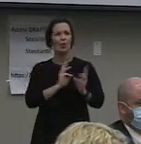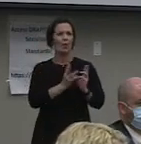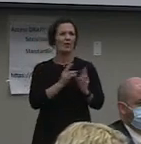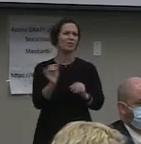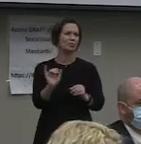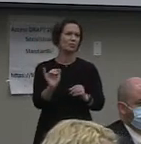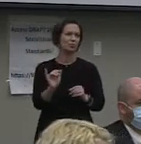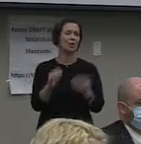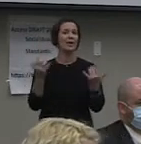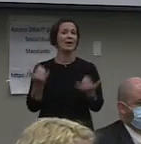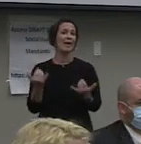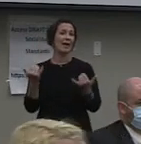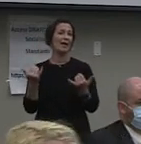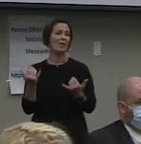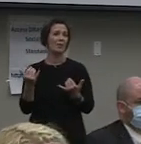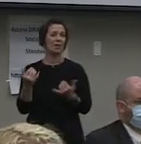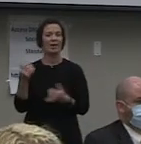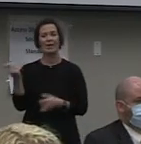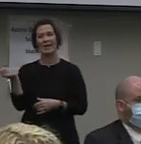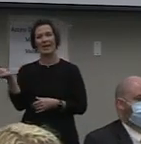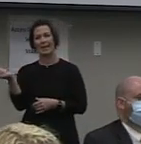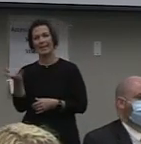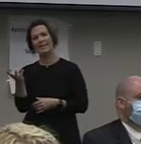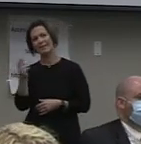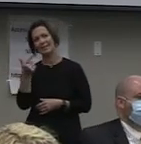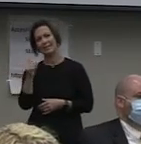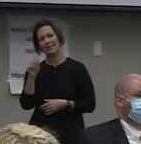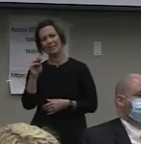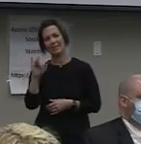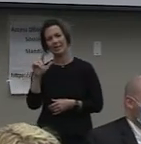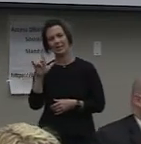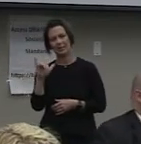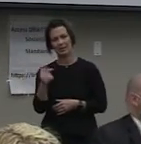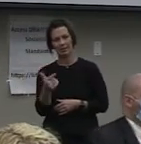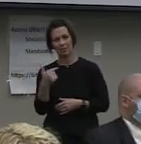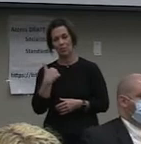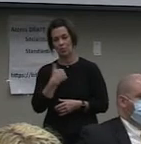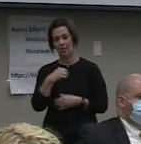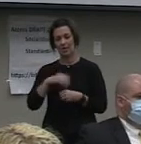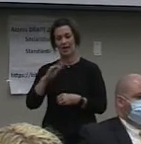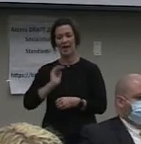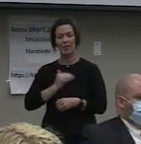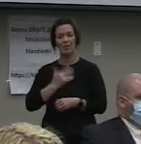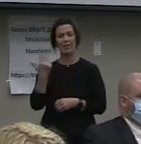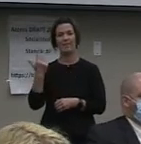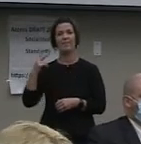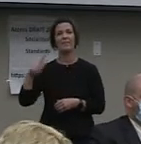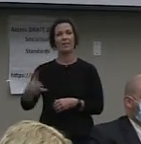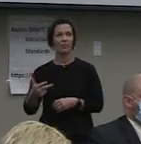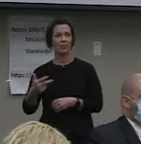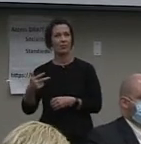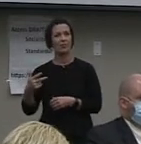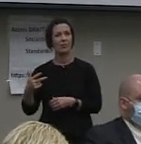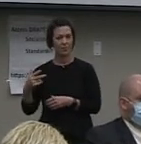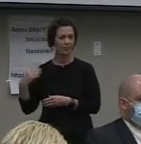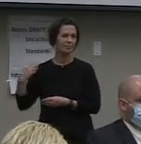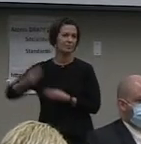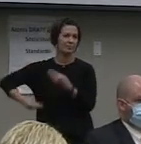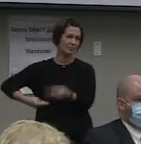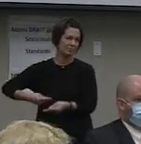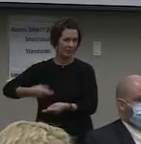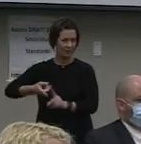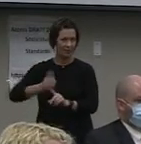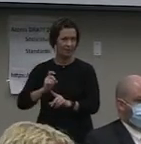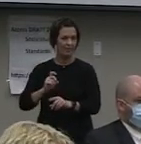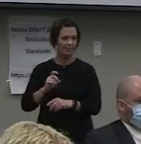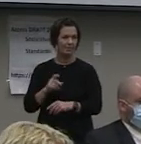gambling, we're now in our third wave of gambling. After the Civil War, we had the Louisiana Lottery. It was filled with